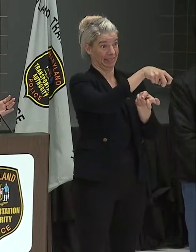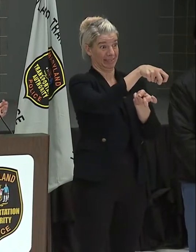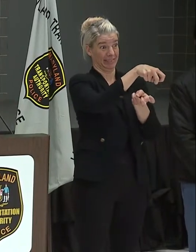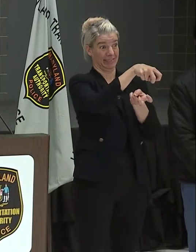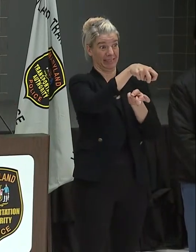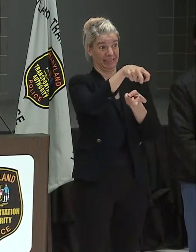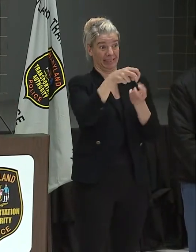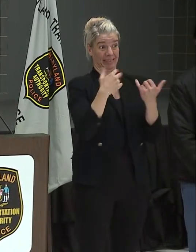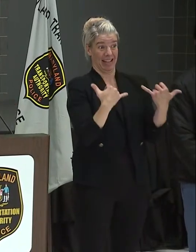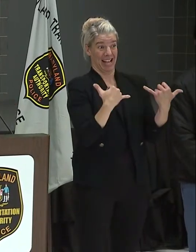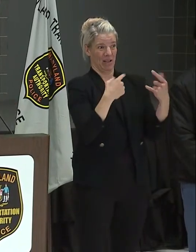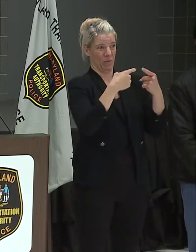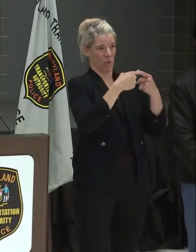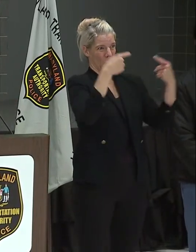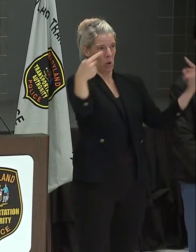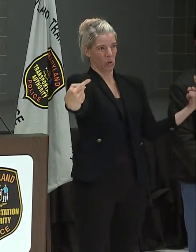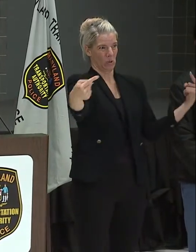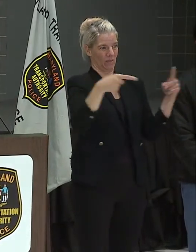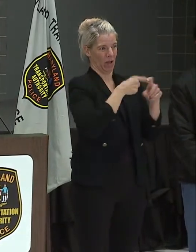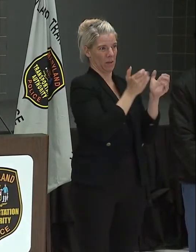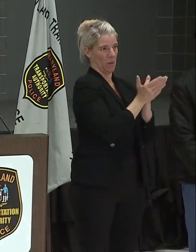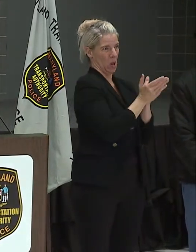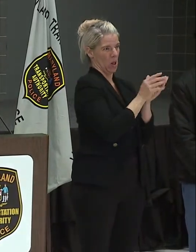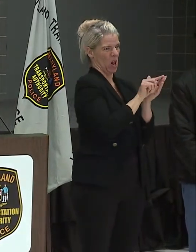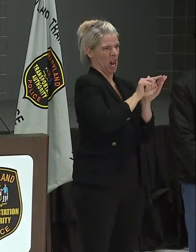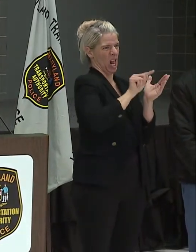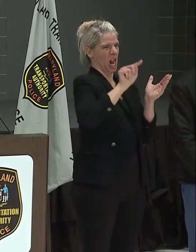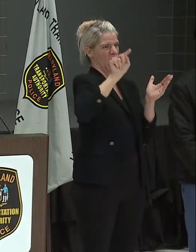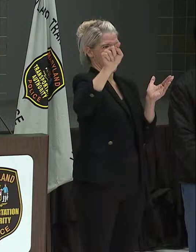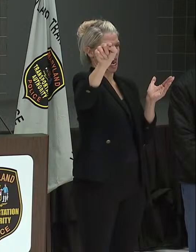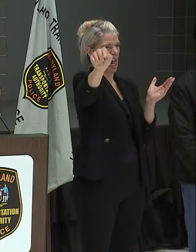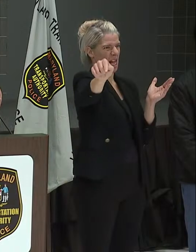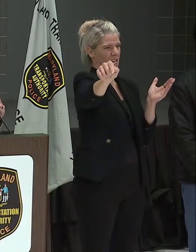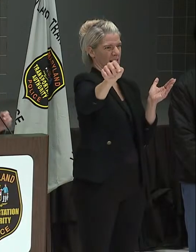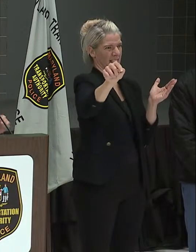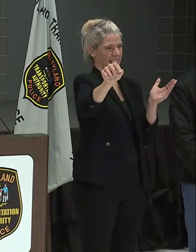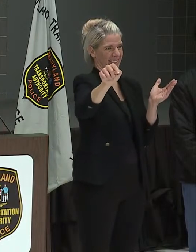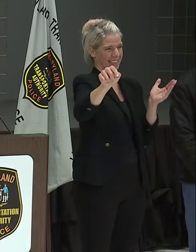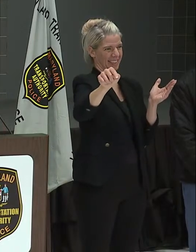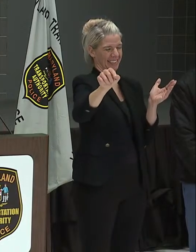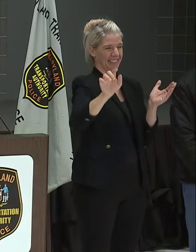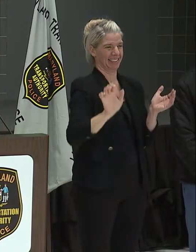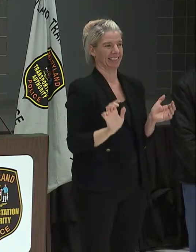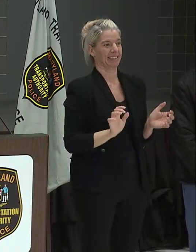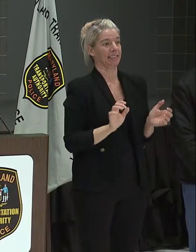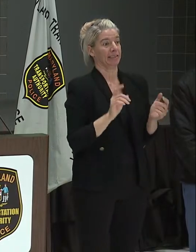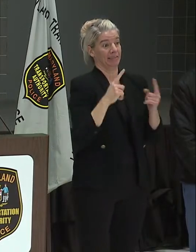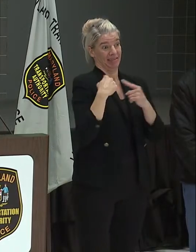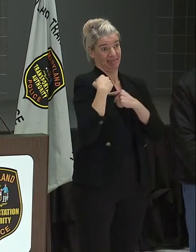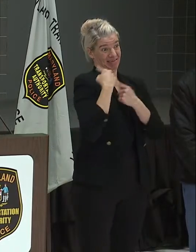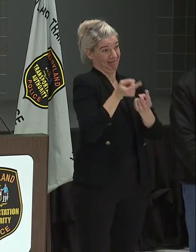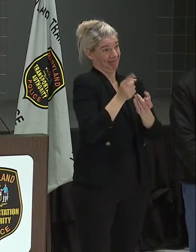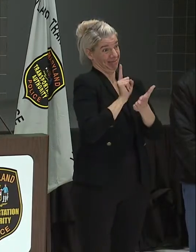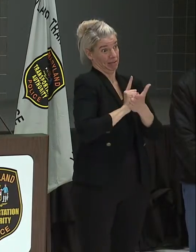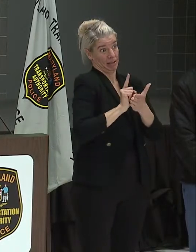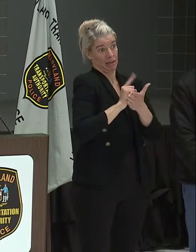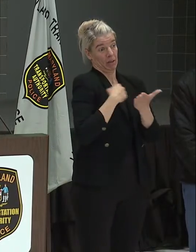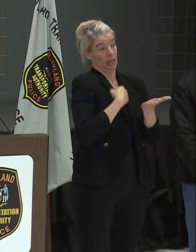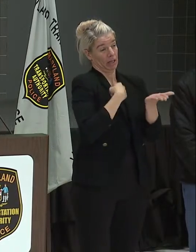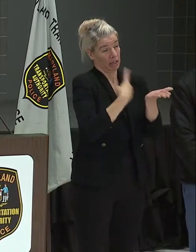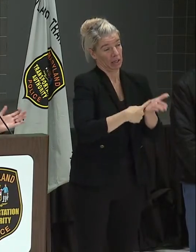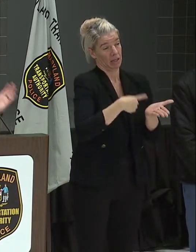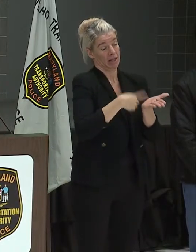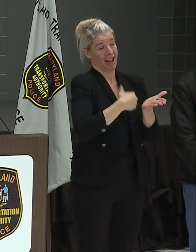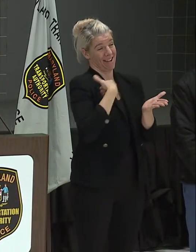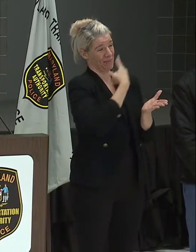from the vessel. They're wrapped around the pier. So I know the last few weeks we were talking about the large span that